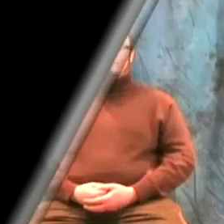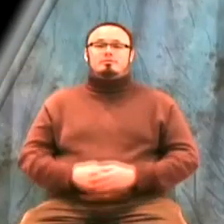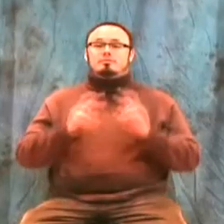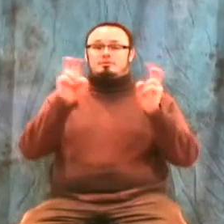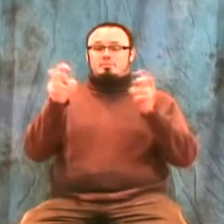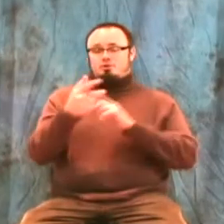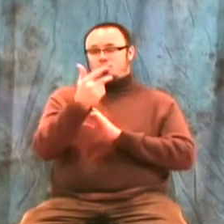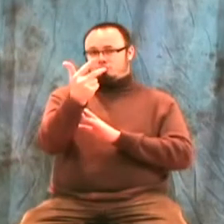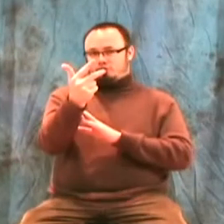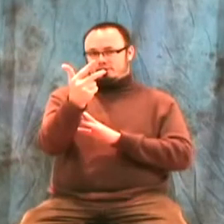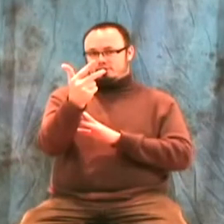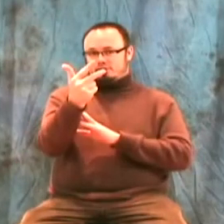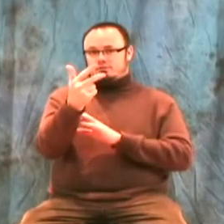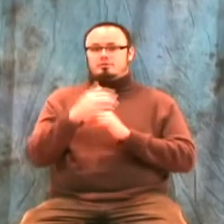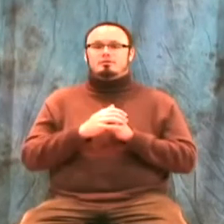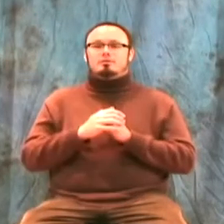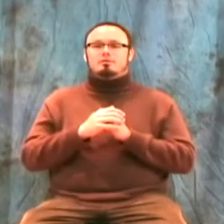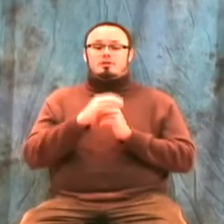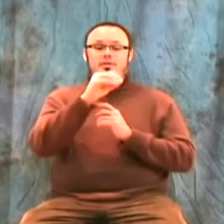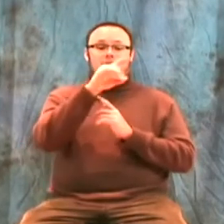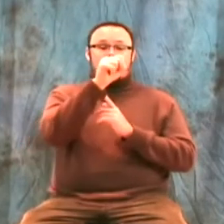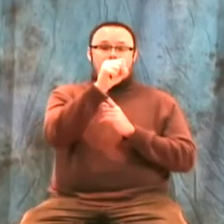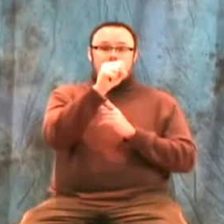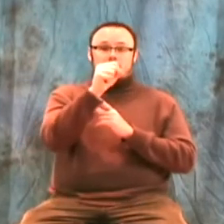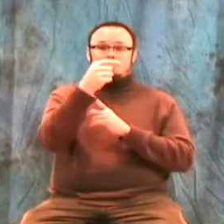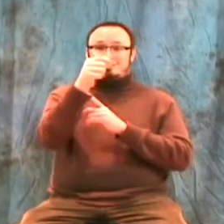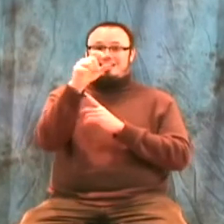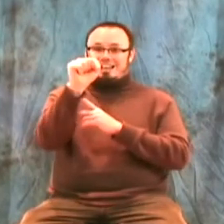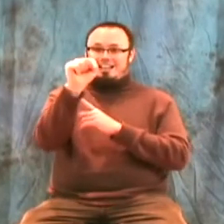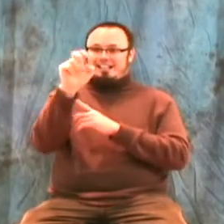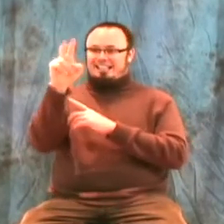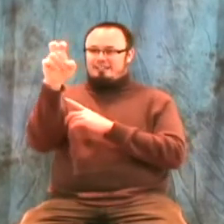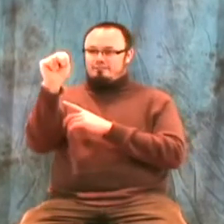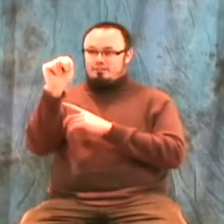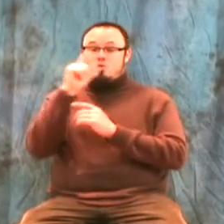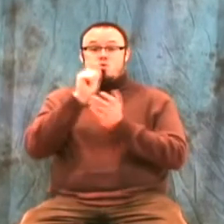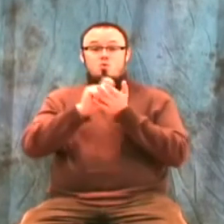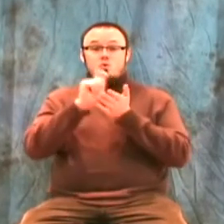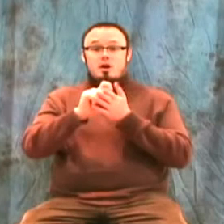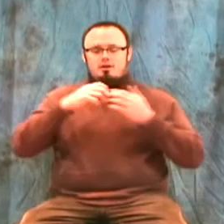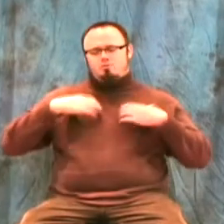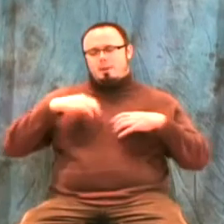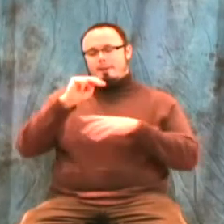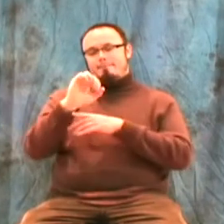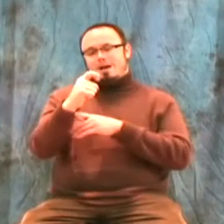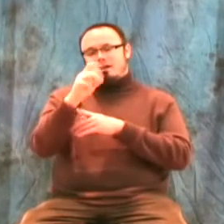Topic 3. The Odds Get Even, written by Rabbi Max Wyman.